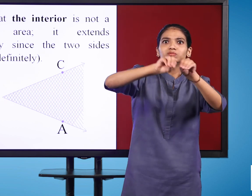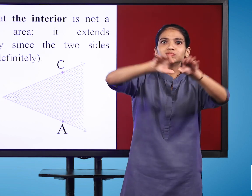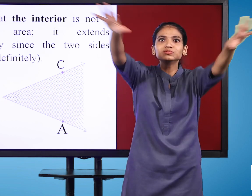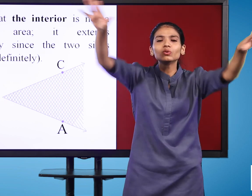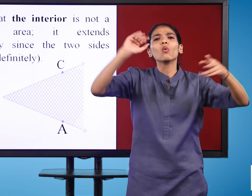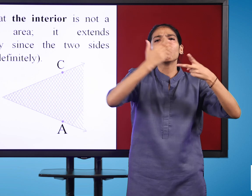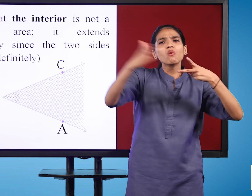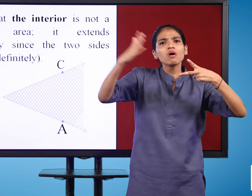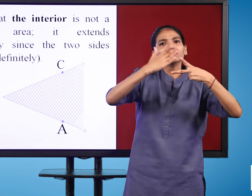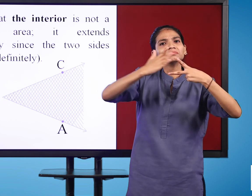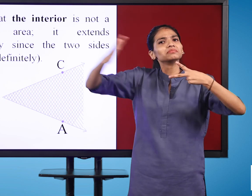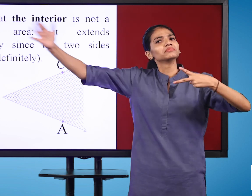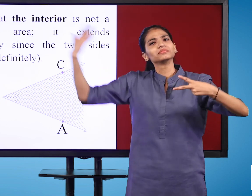sides extend indefinitely.